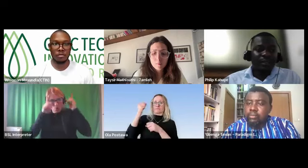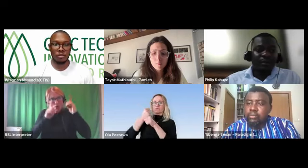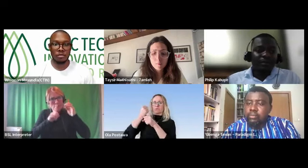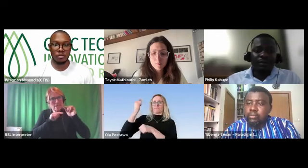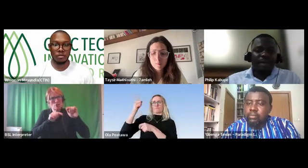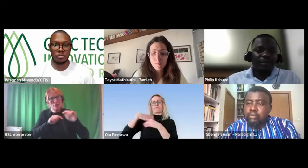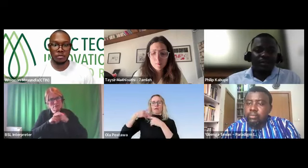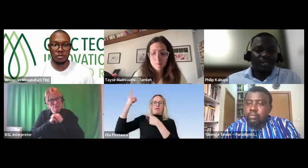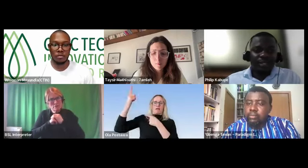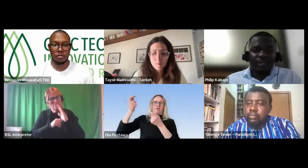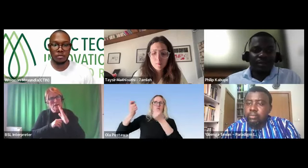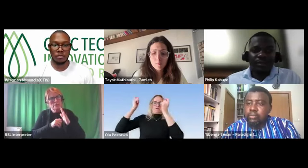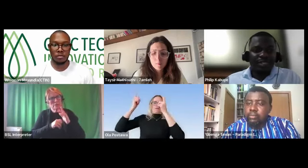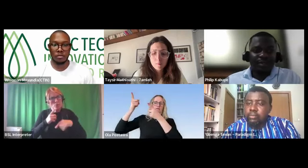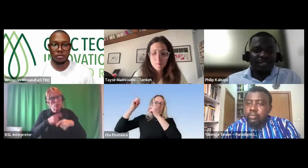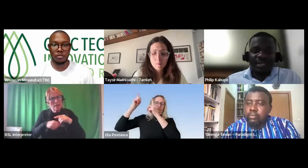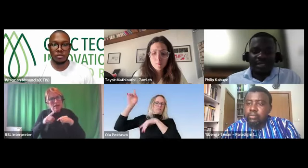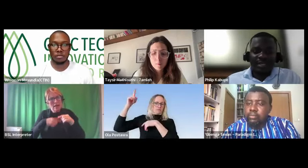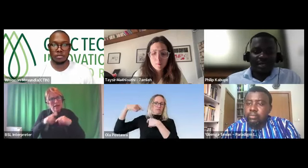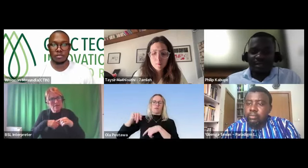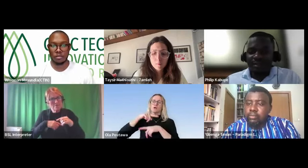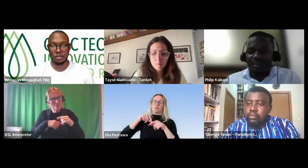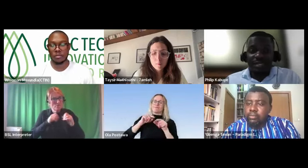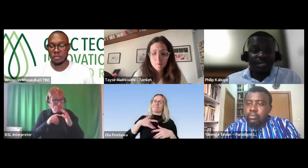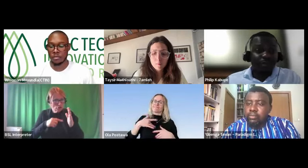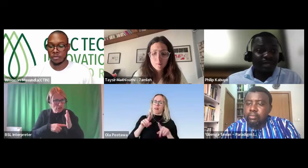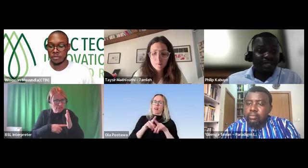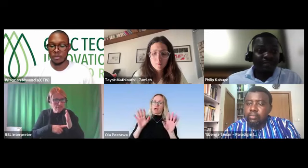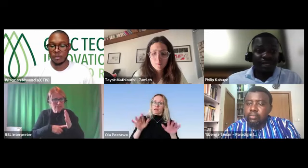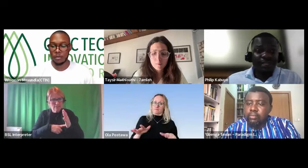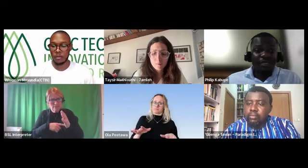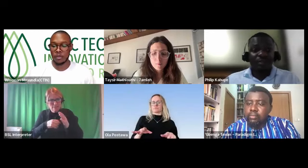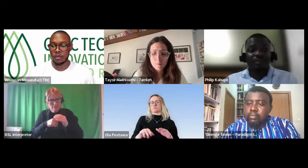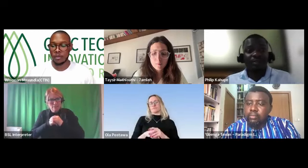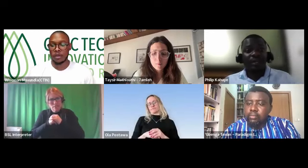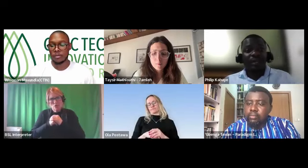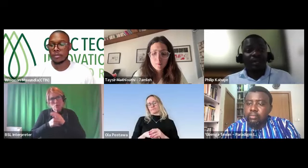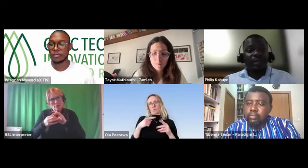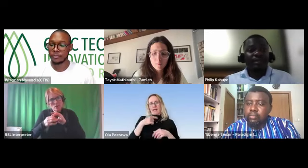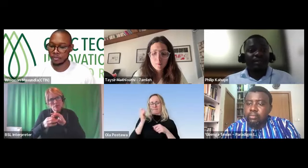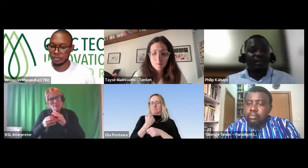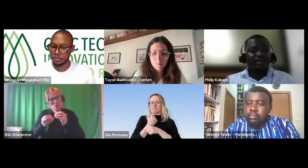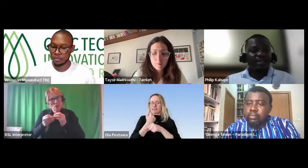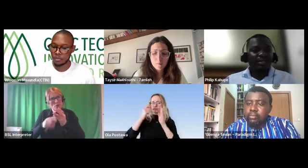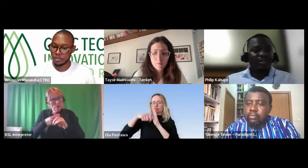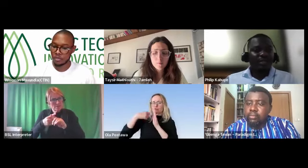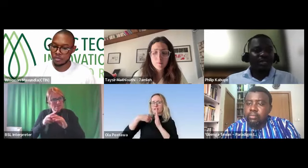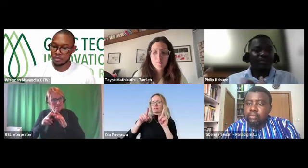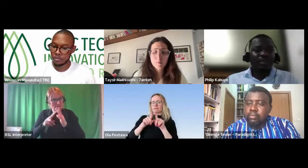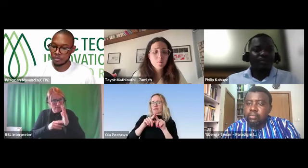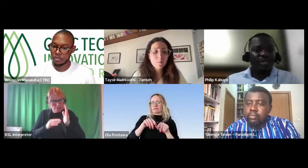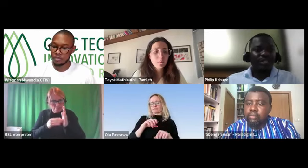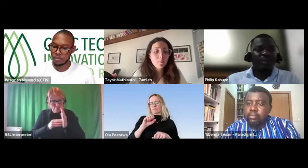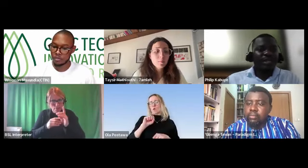but we have a project. It's called Recipe, centering civic internet through partnership engagement in Oxfam. And one of the things this